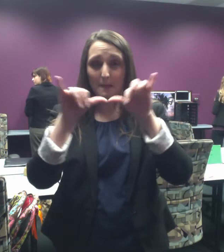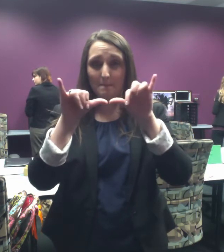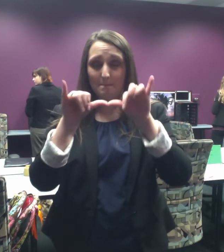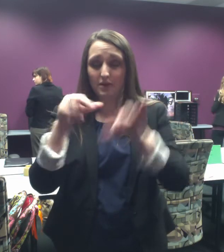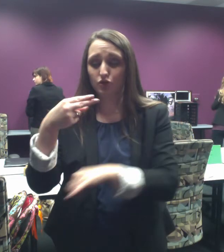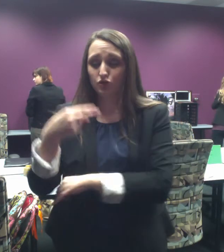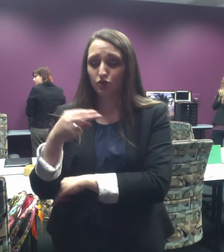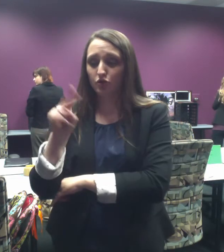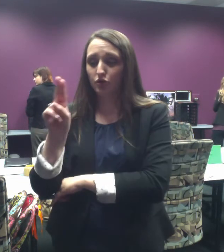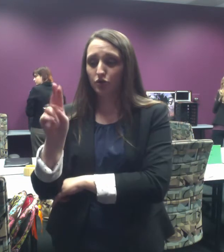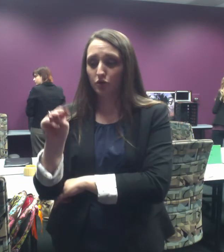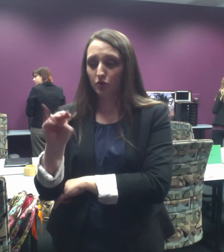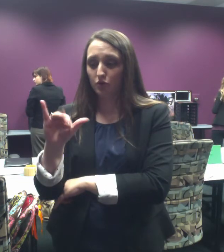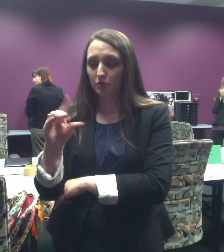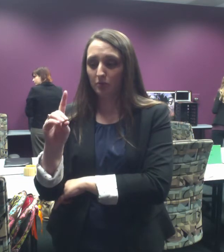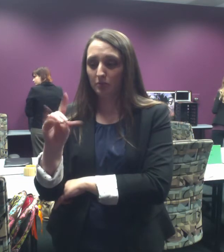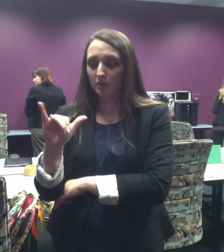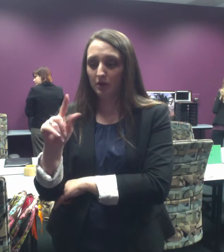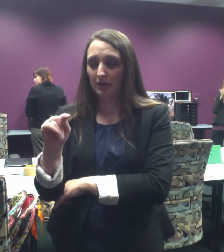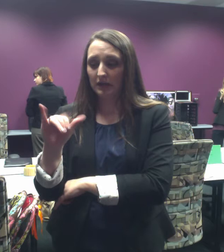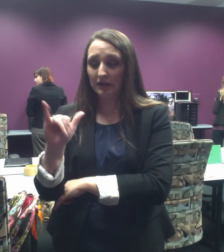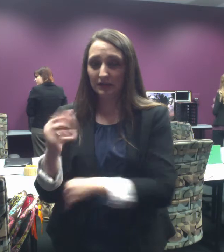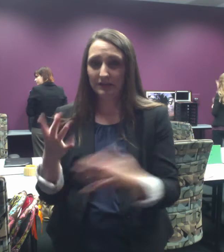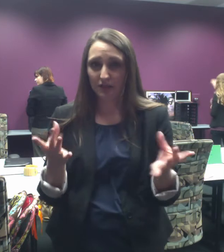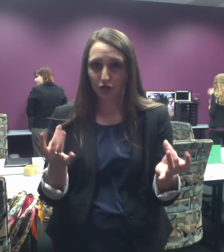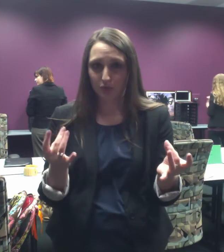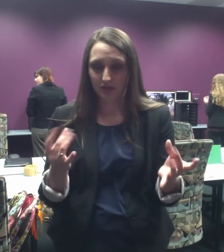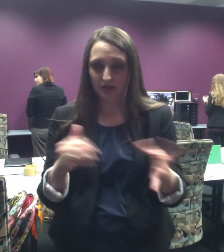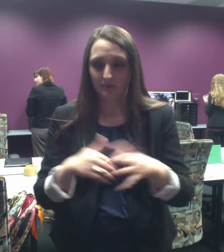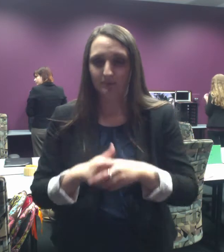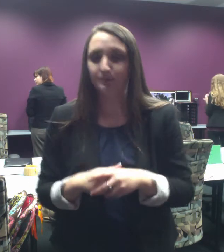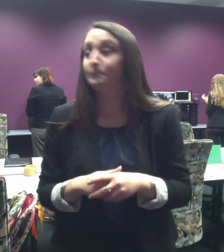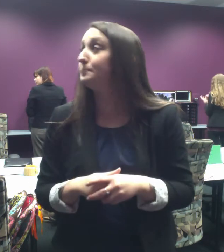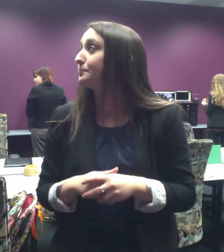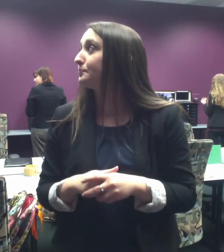humidity is in the air compared to how much you can actually hold. That's the psychrometer.